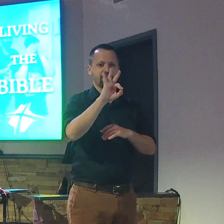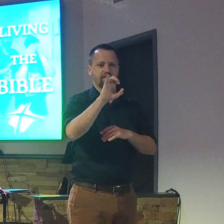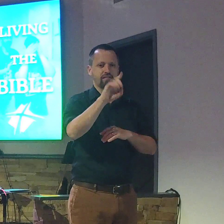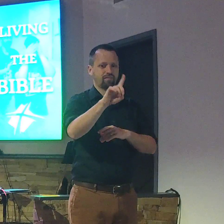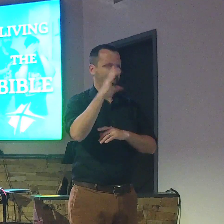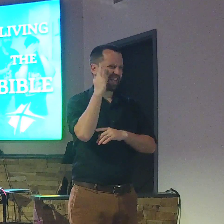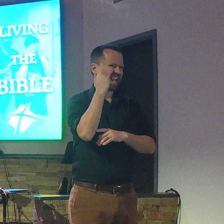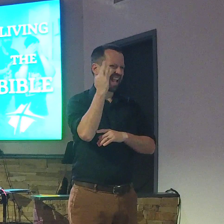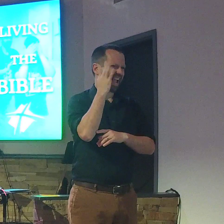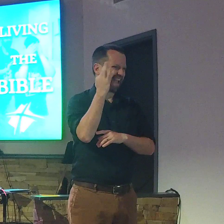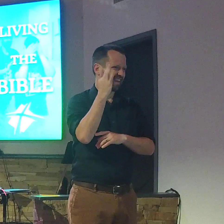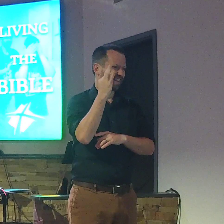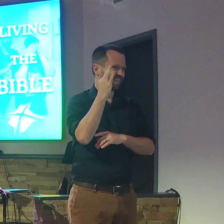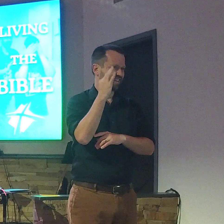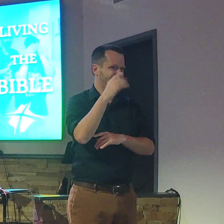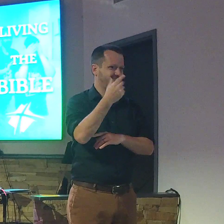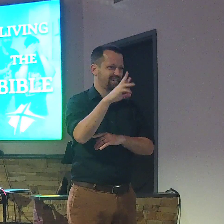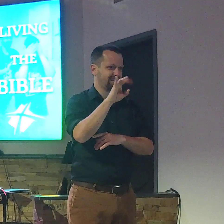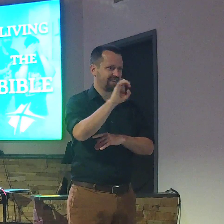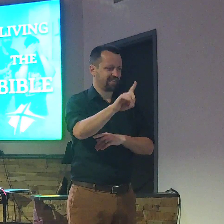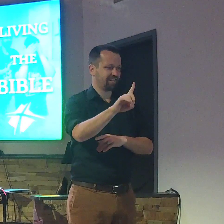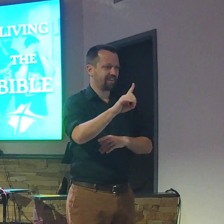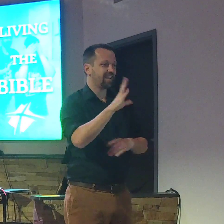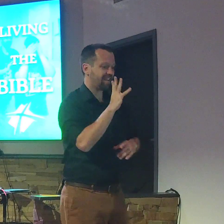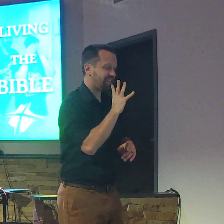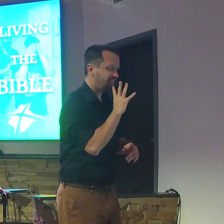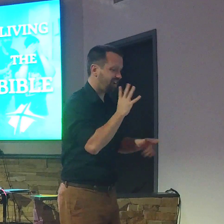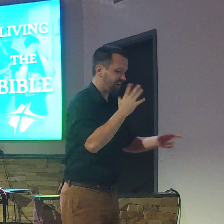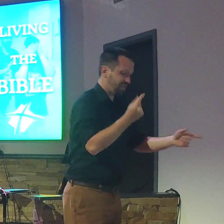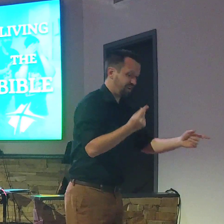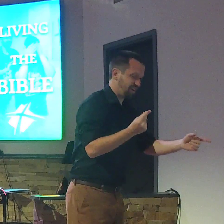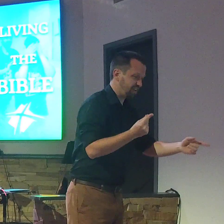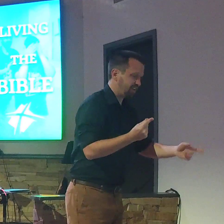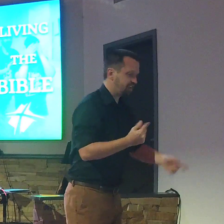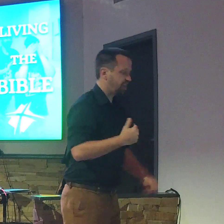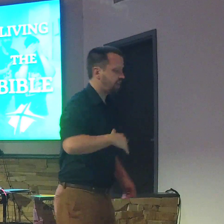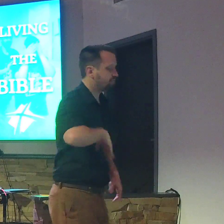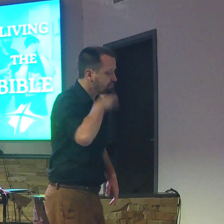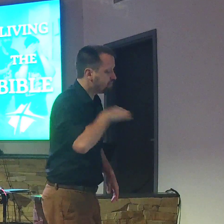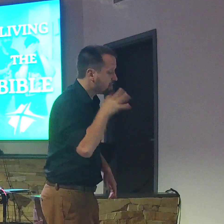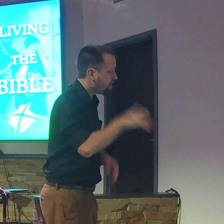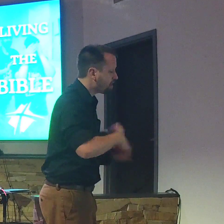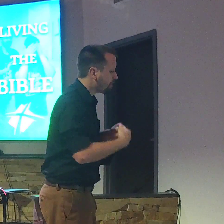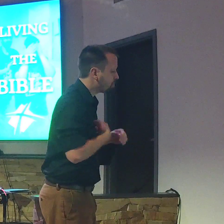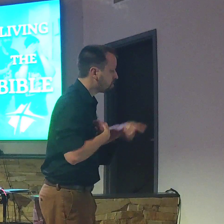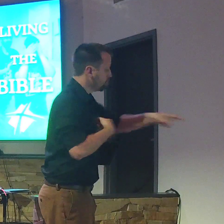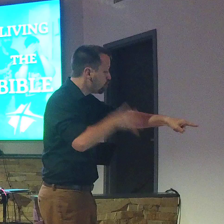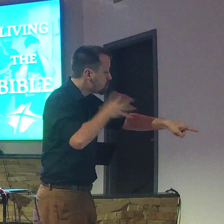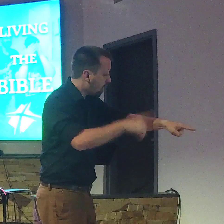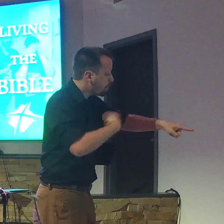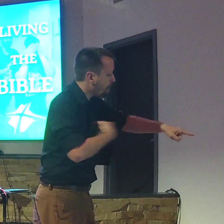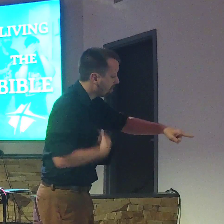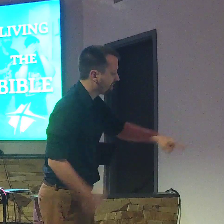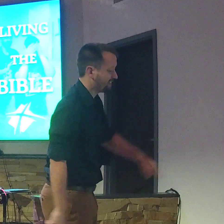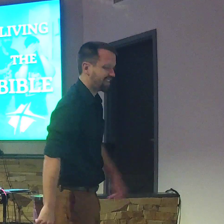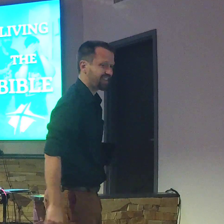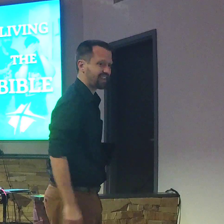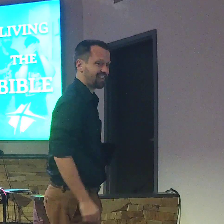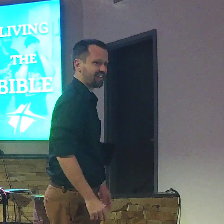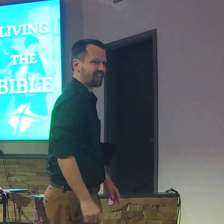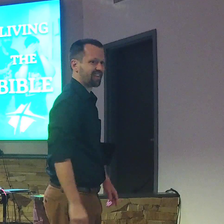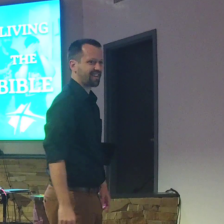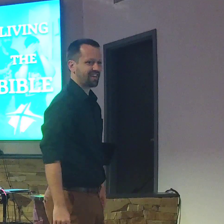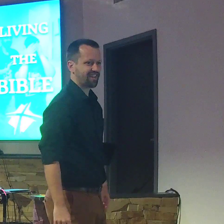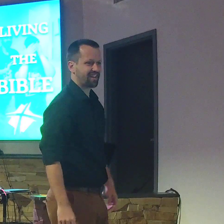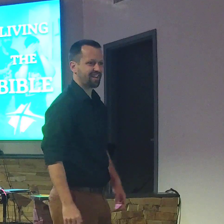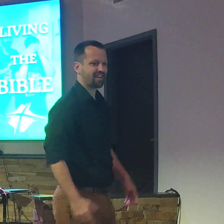to Odie the dog, and he tells Odie this. He says, Odie, I'm tired of talking about me. You talk about me for a while. I